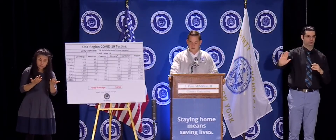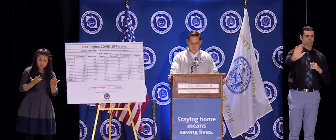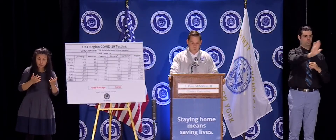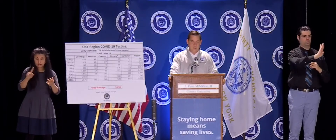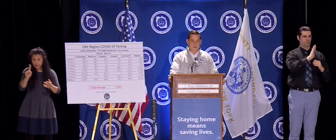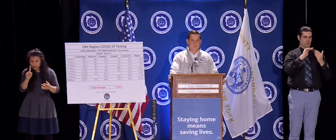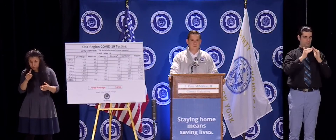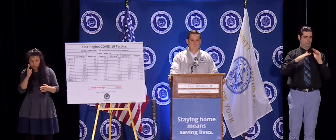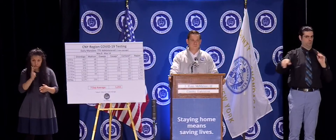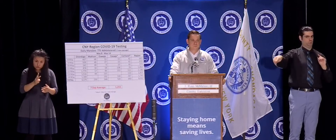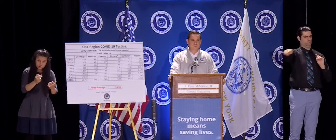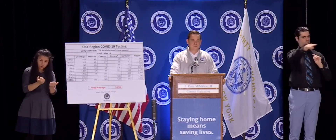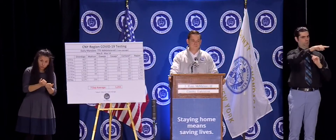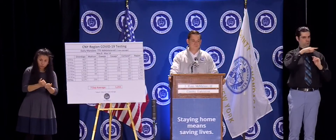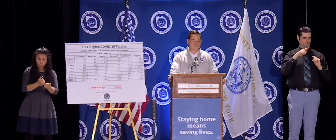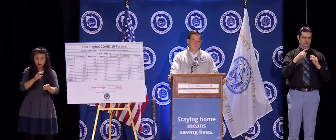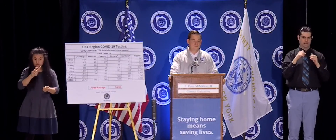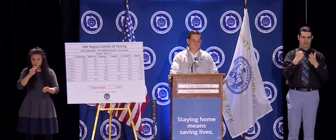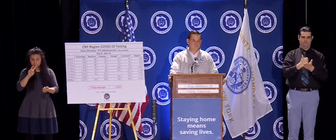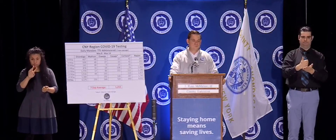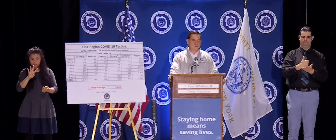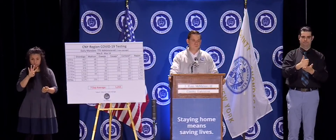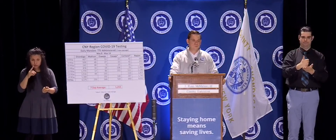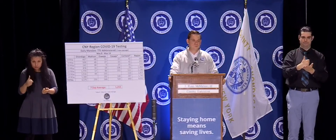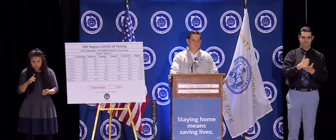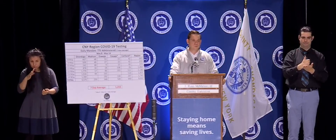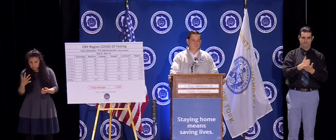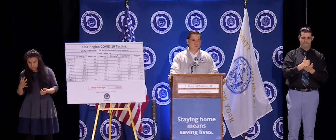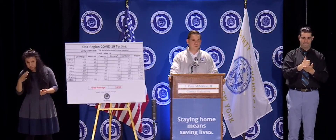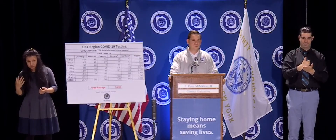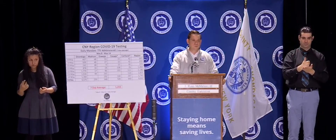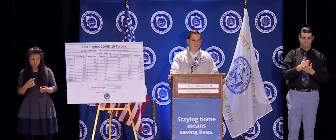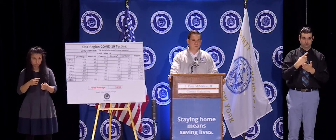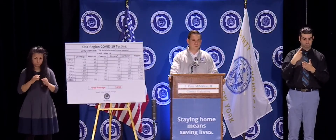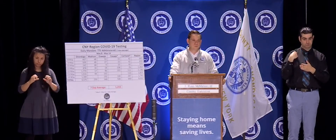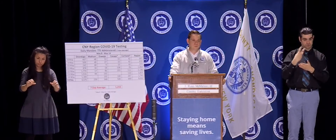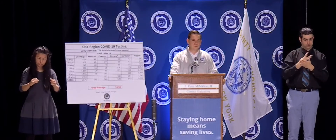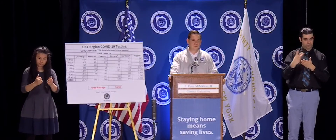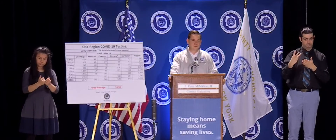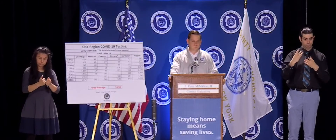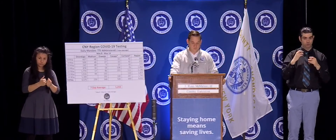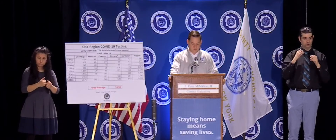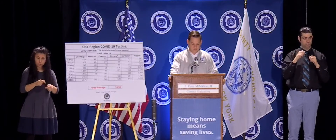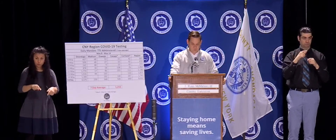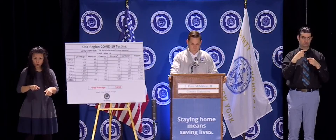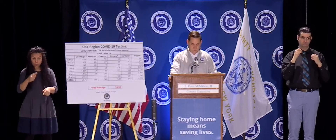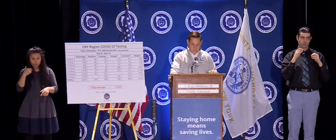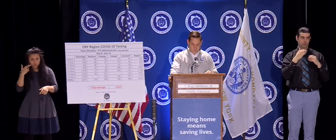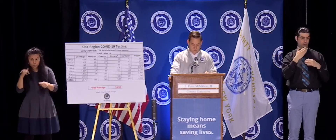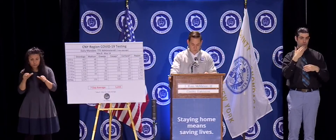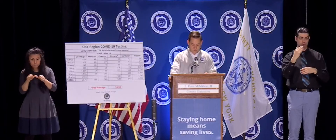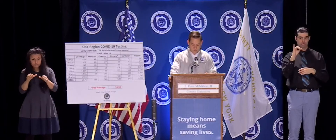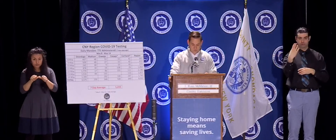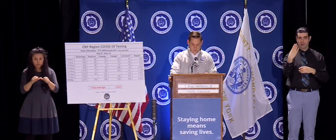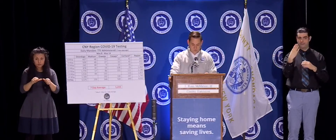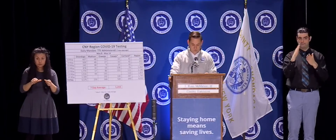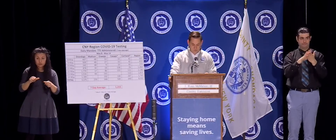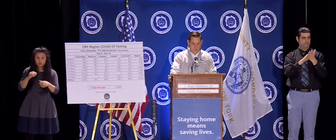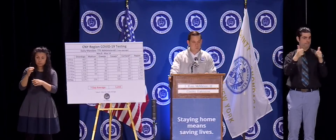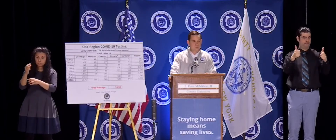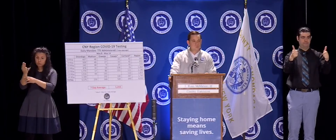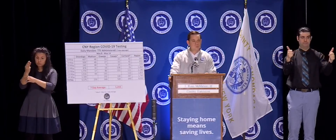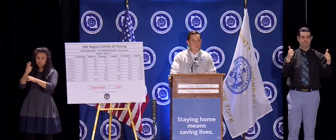really 5-6 weeks. If you could predict what this weekend looks like now that the weather looks pretty decent